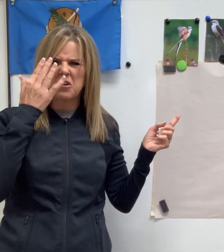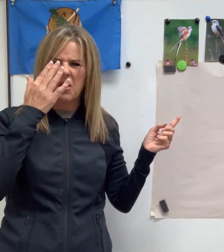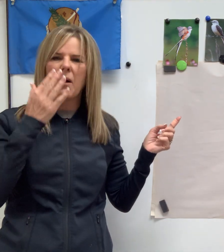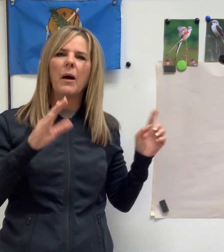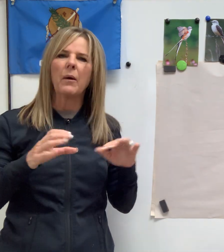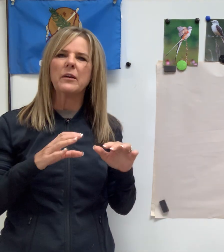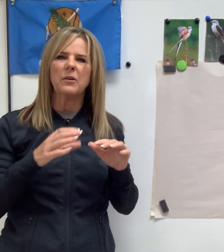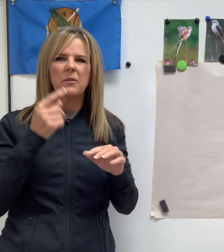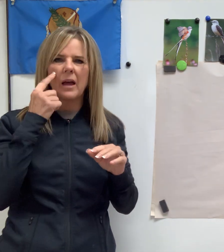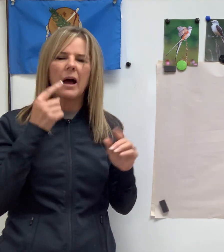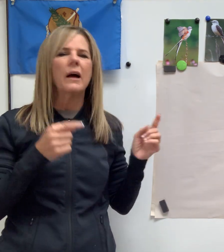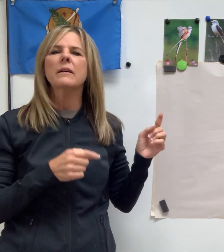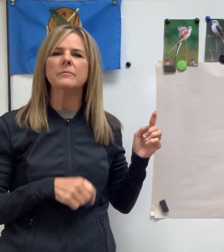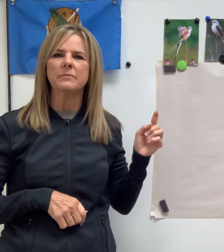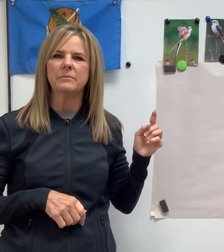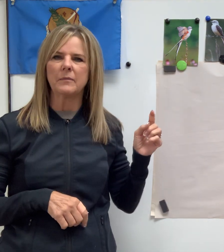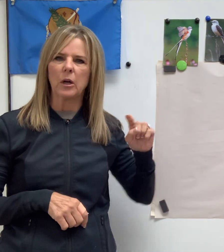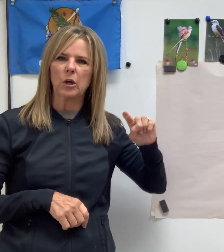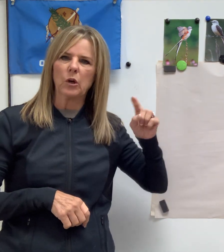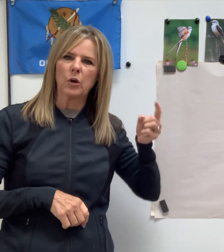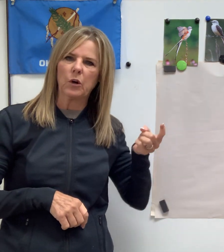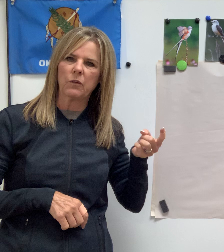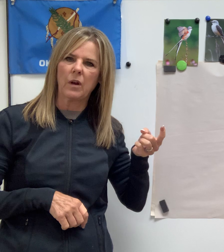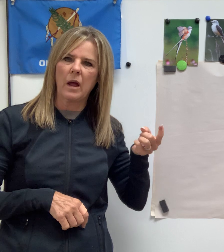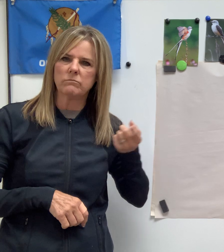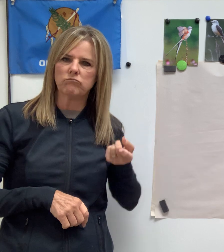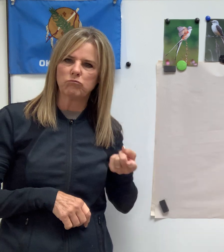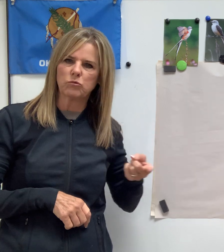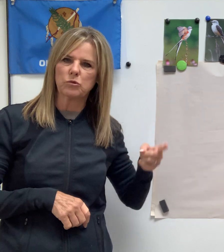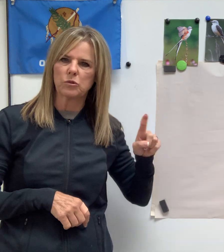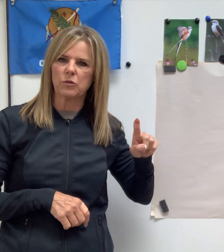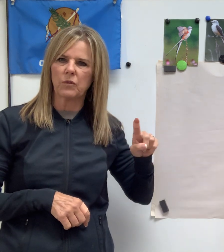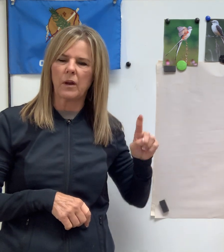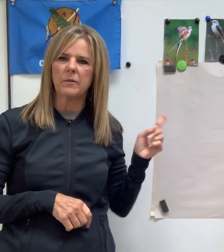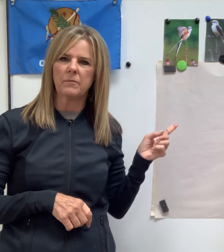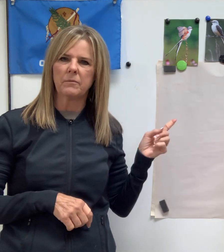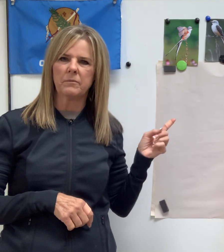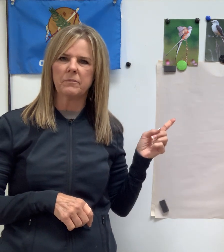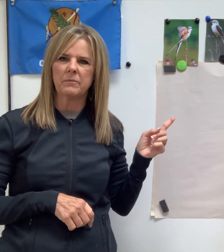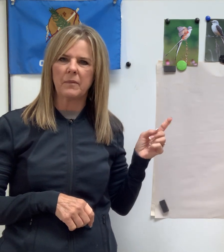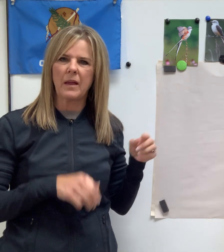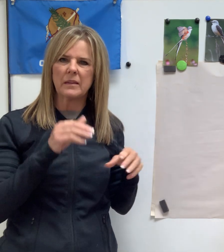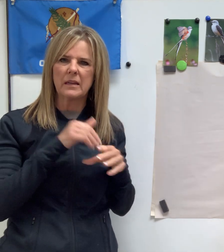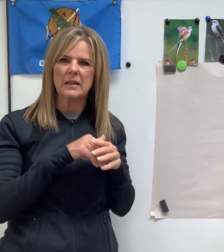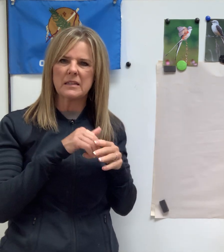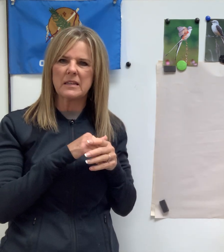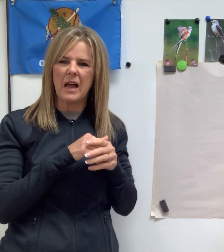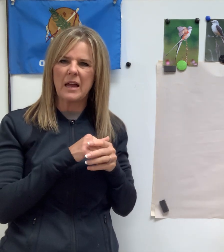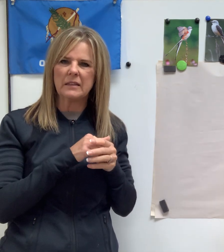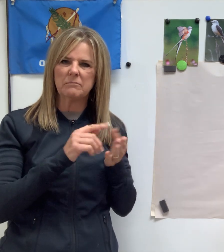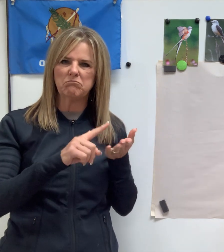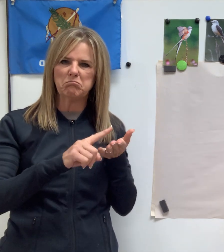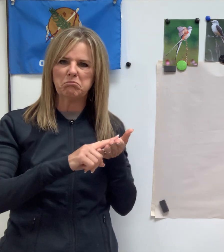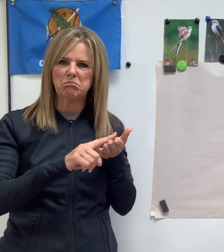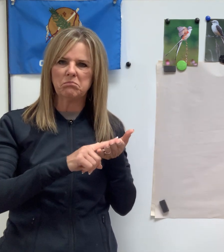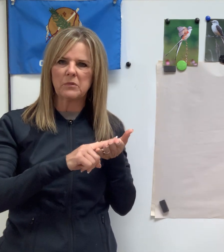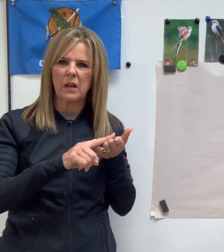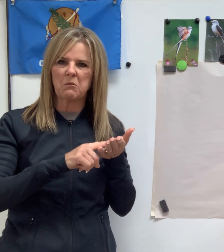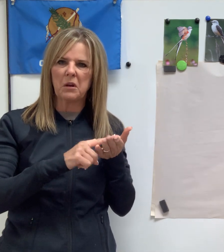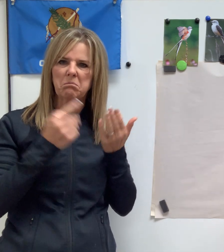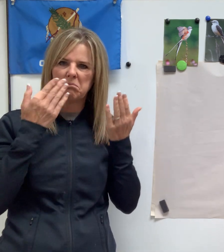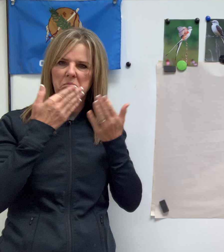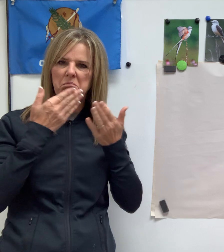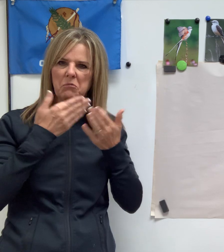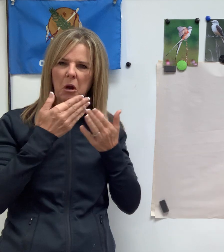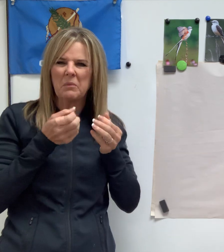the eyes. Curve line on the top, curve line on the bottom, and on the inside, we're just gonna go ahead and fill it